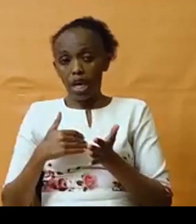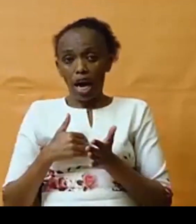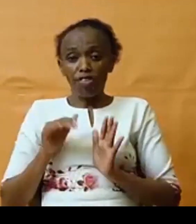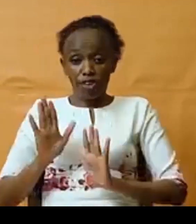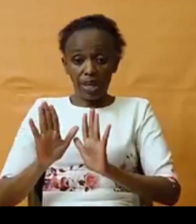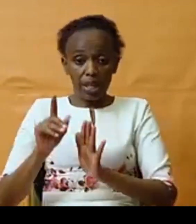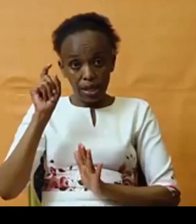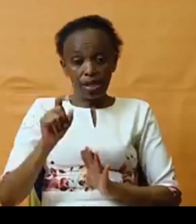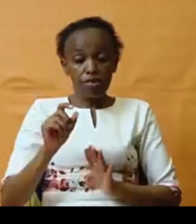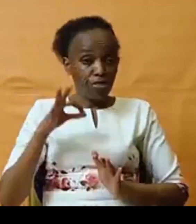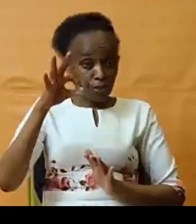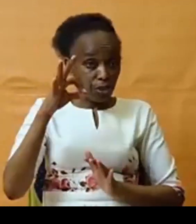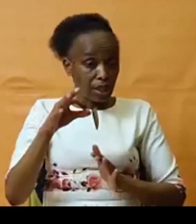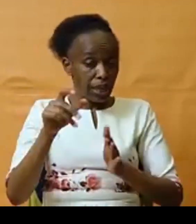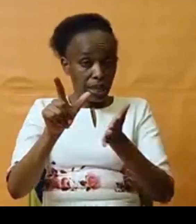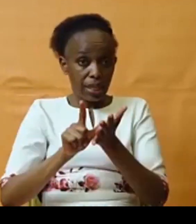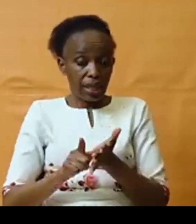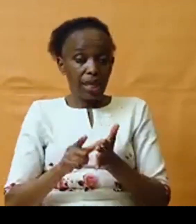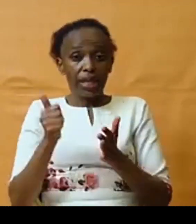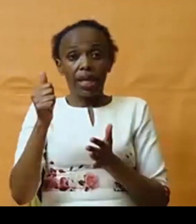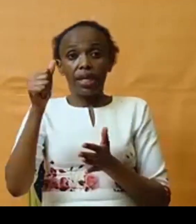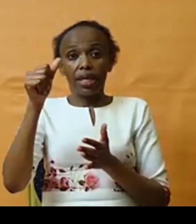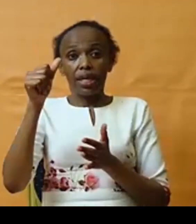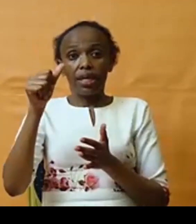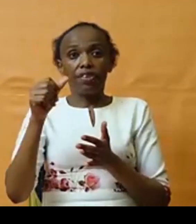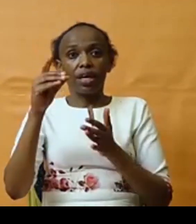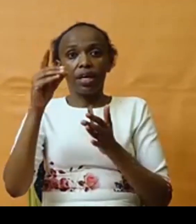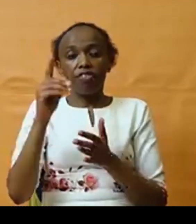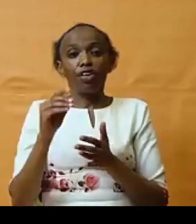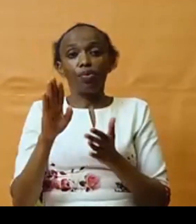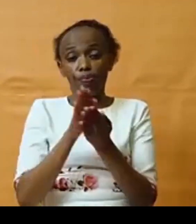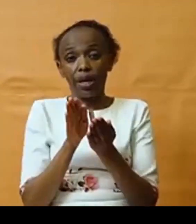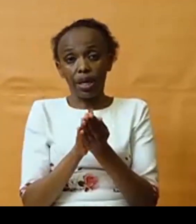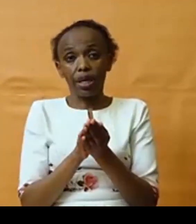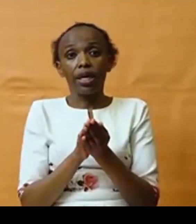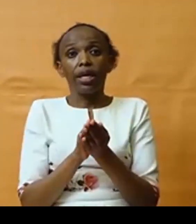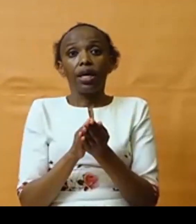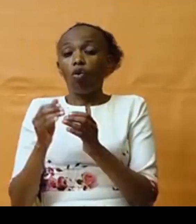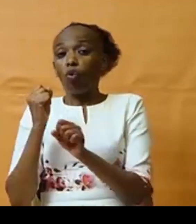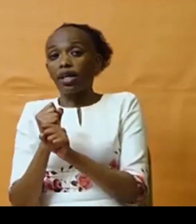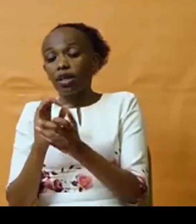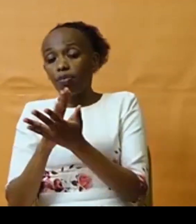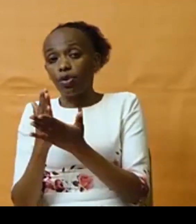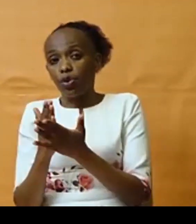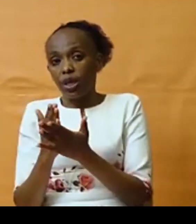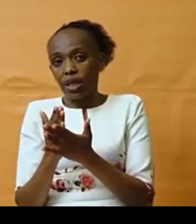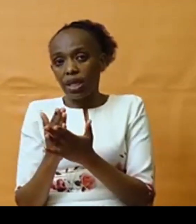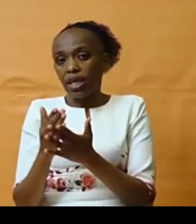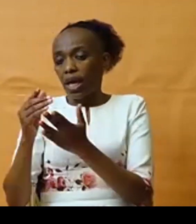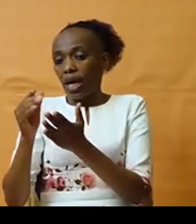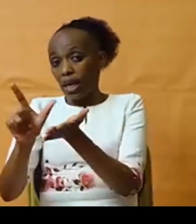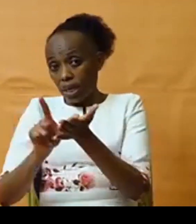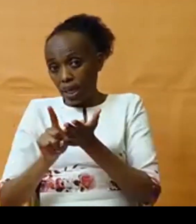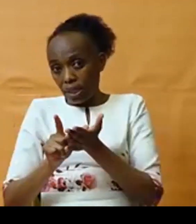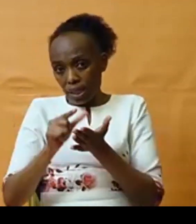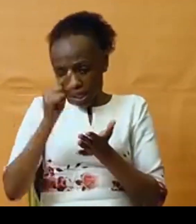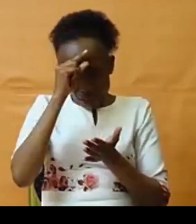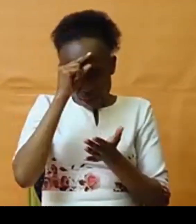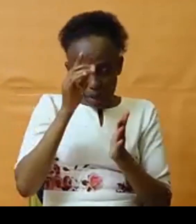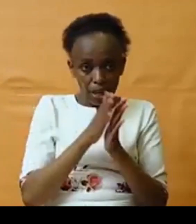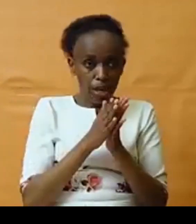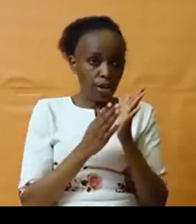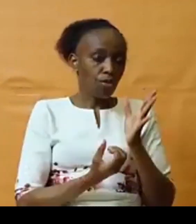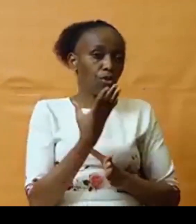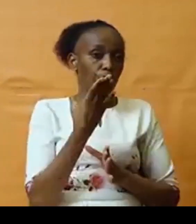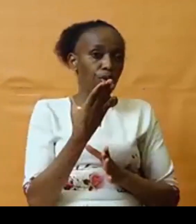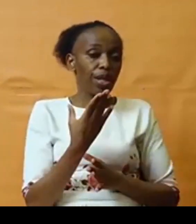avoid the need for future debt restructurings, in the African Development Bank, we really firmly believe that the link between debt, governance, and growth must